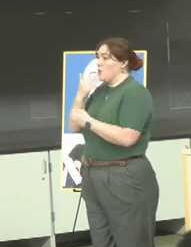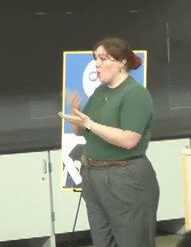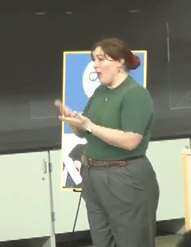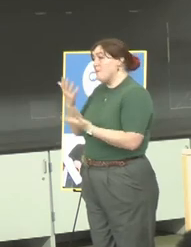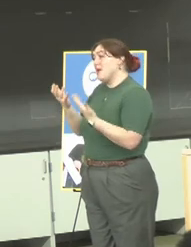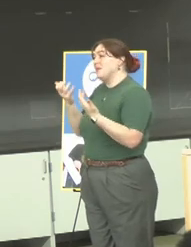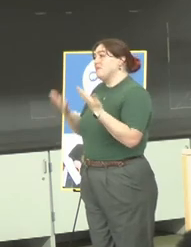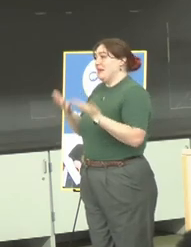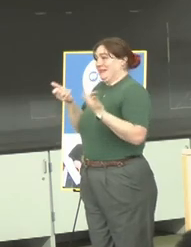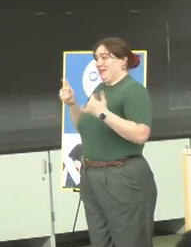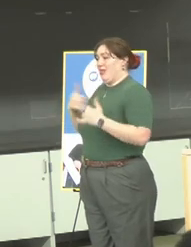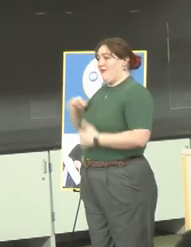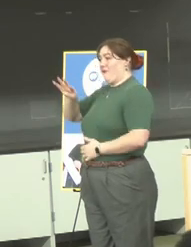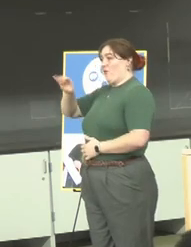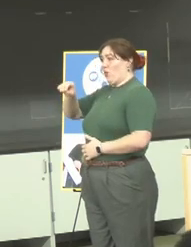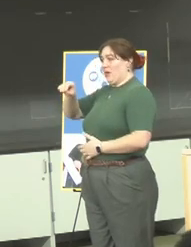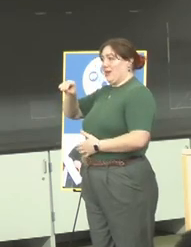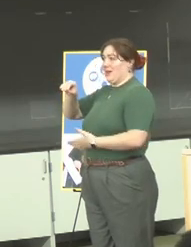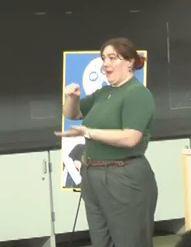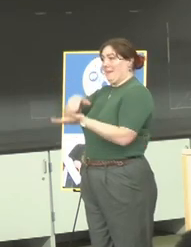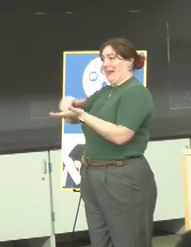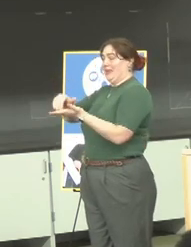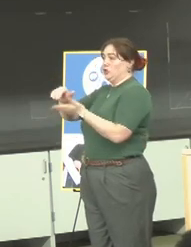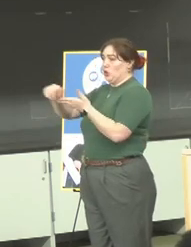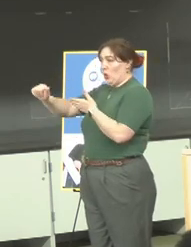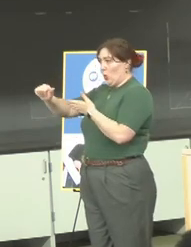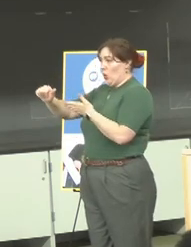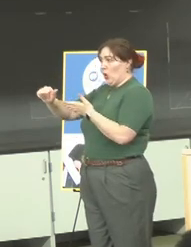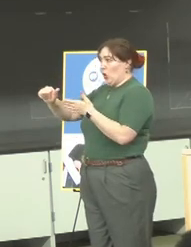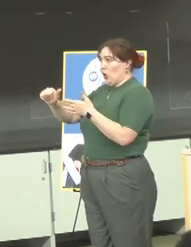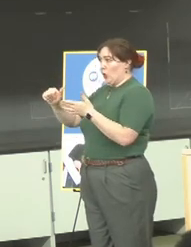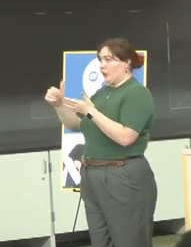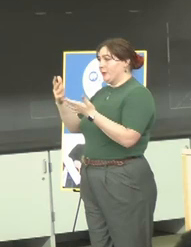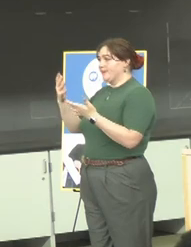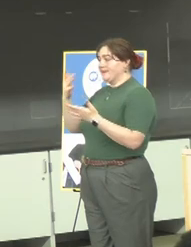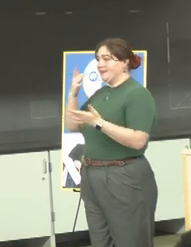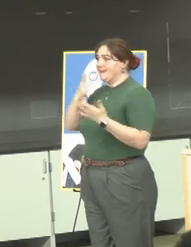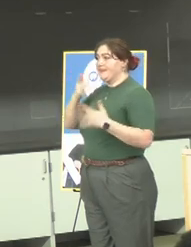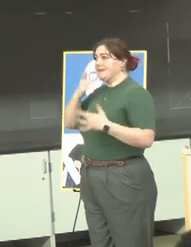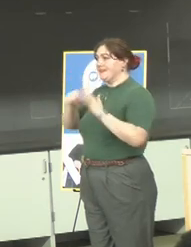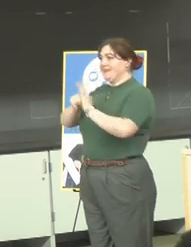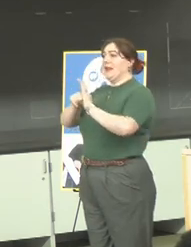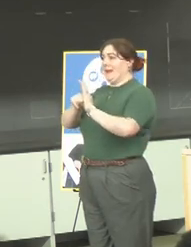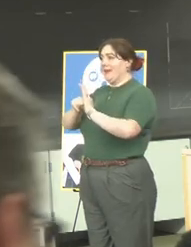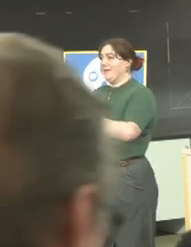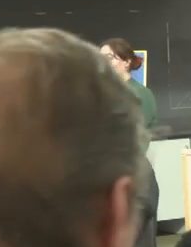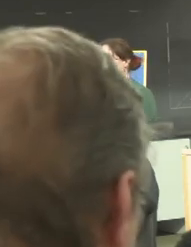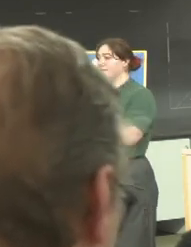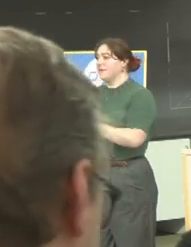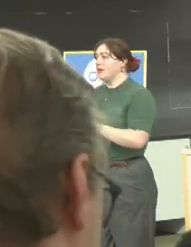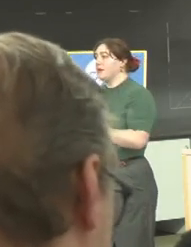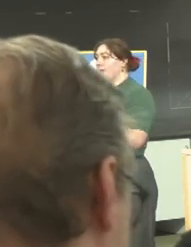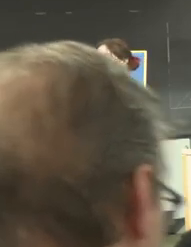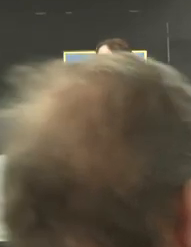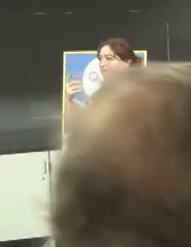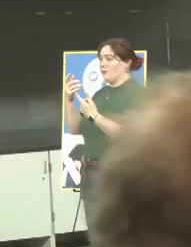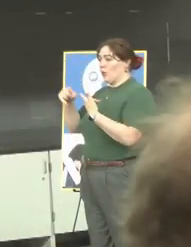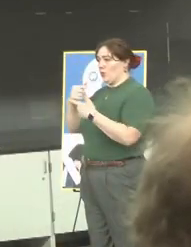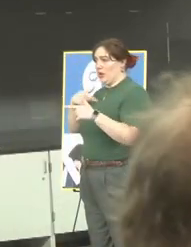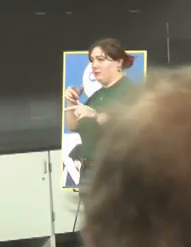gap still as we go into 25-26. But that's our intent, to really have this be part of a set